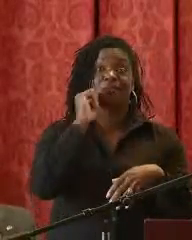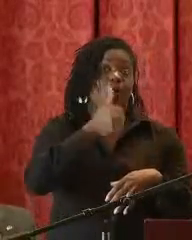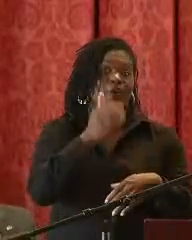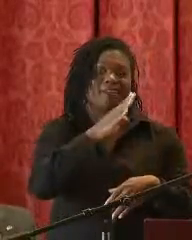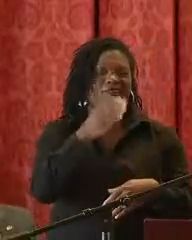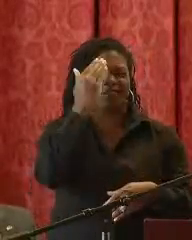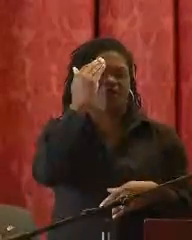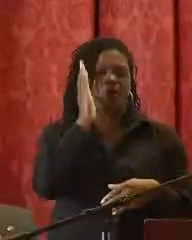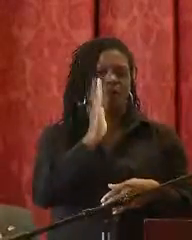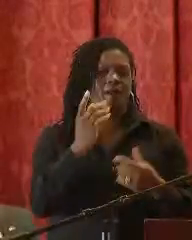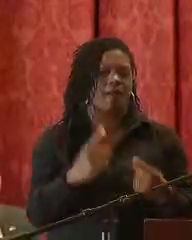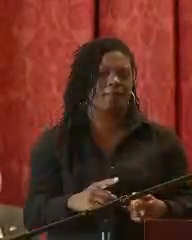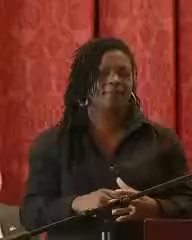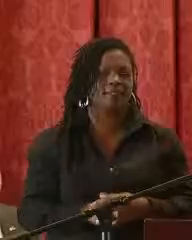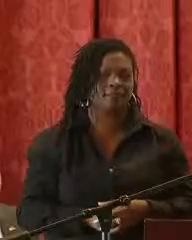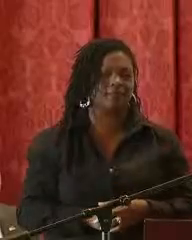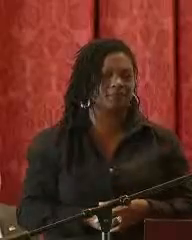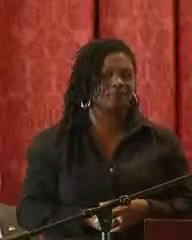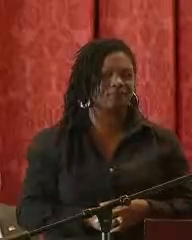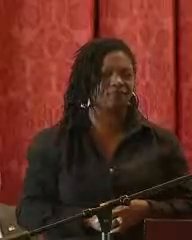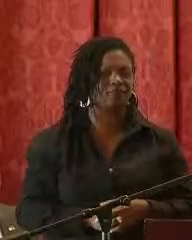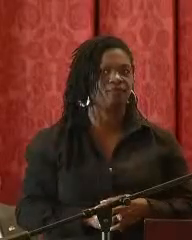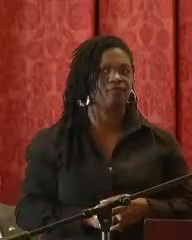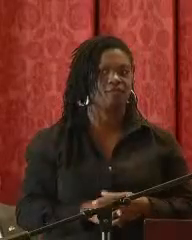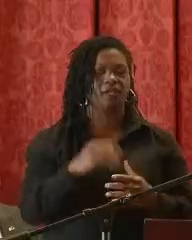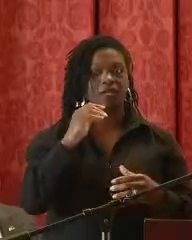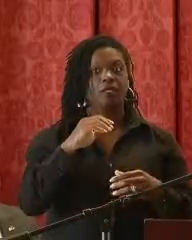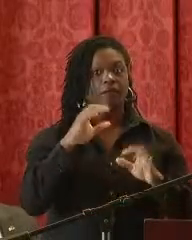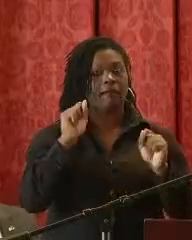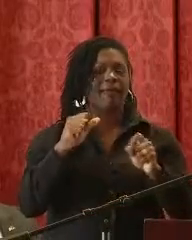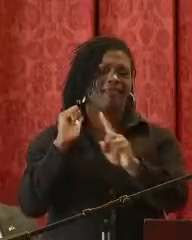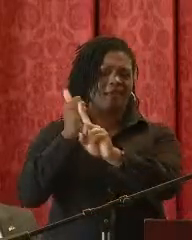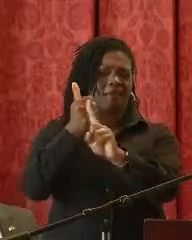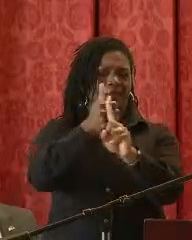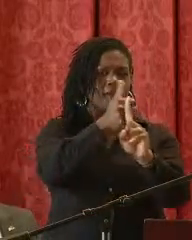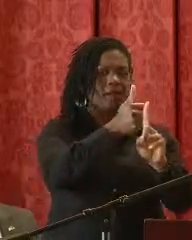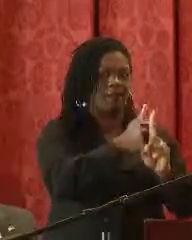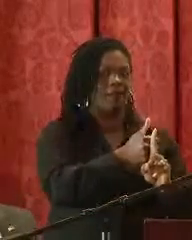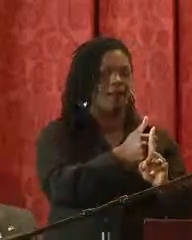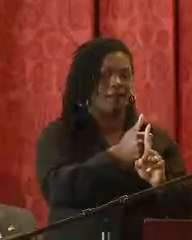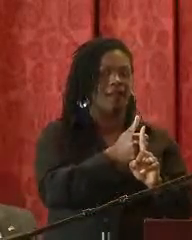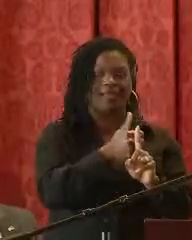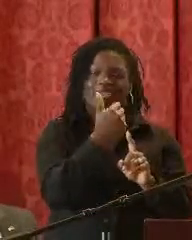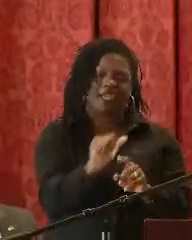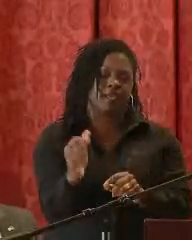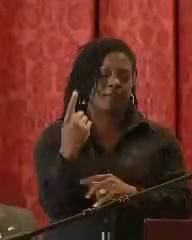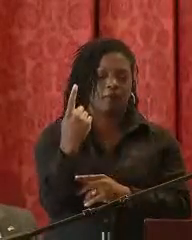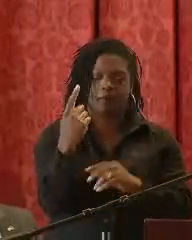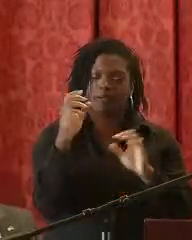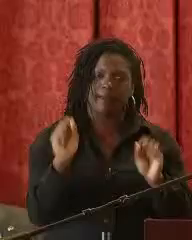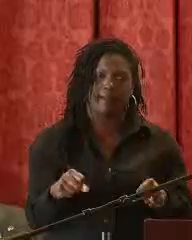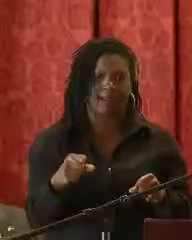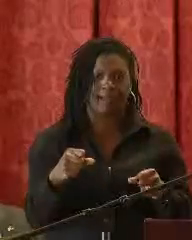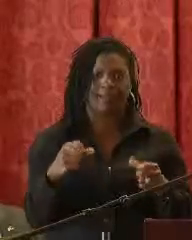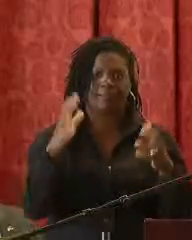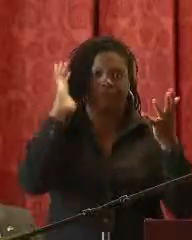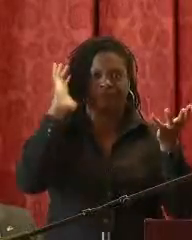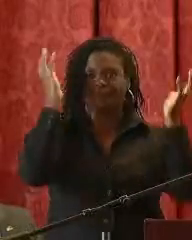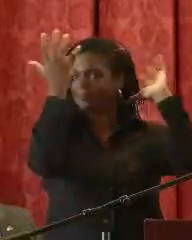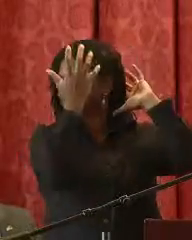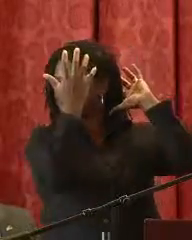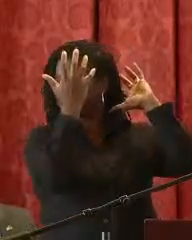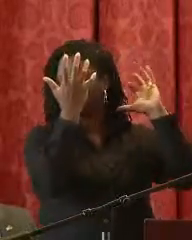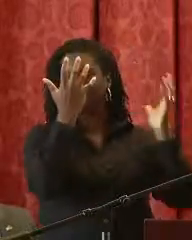I truly believe this could impact each of you as well if you just change your philosophy. I'm a half glass full all the